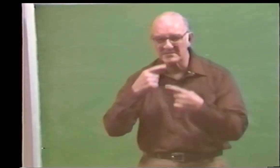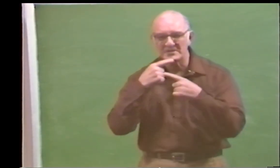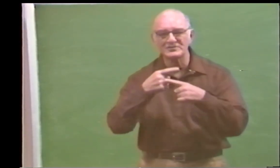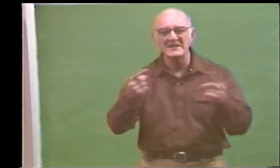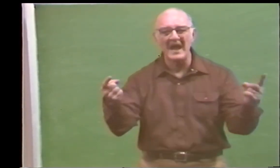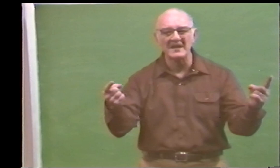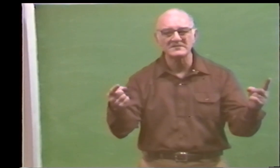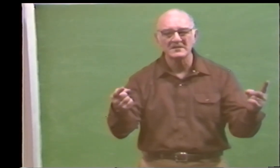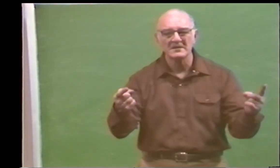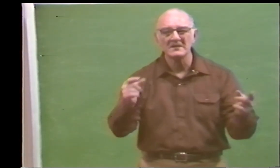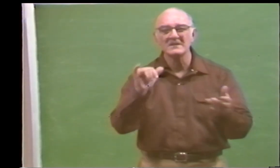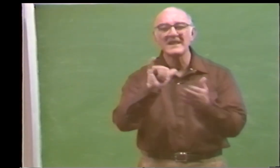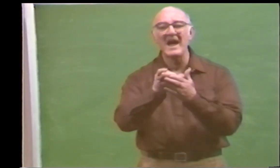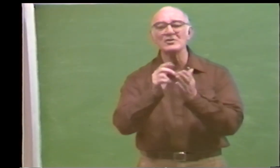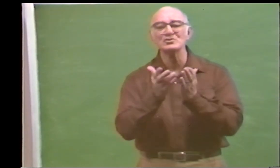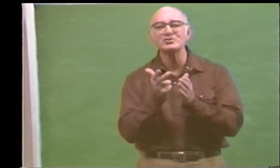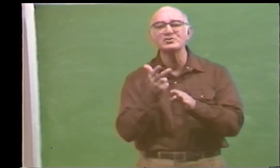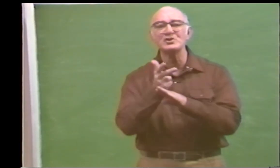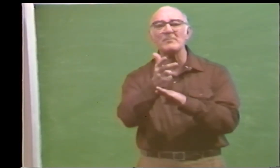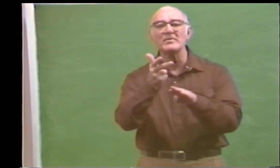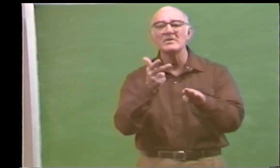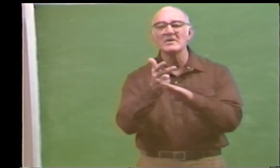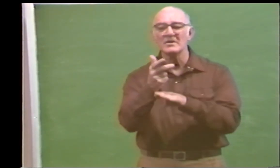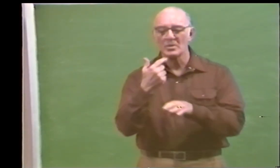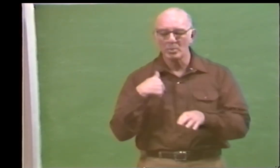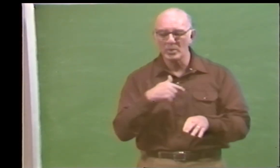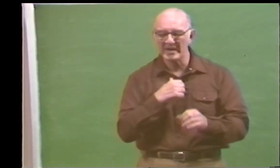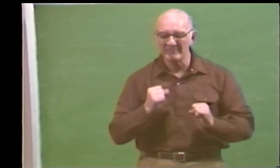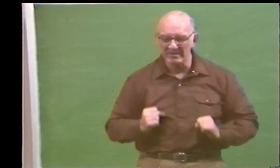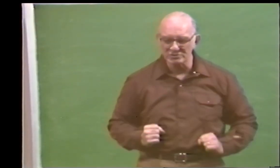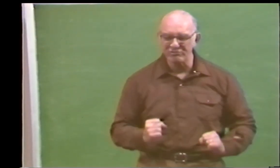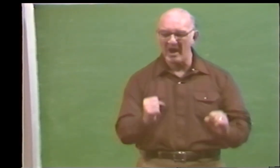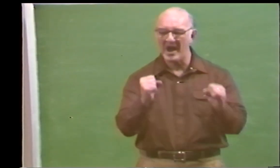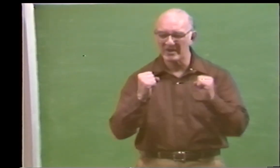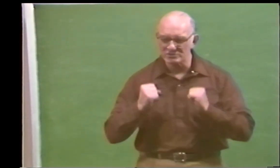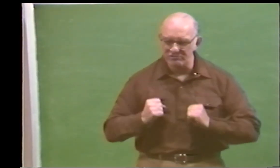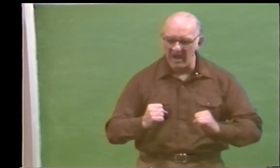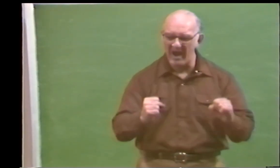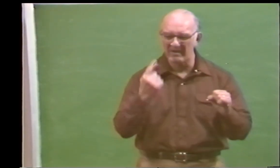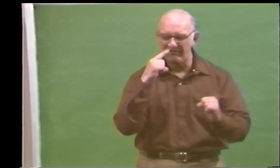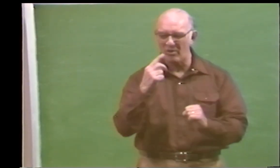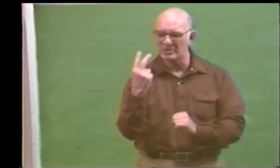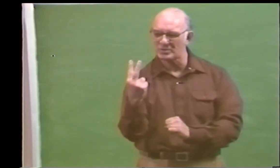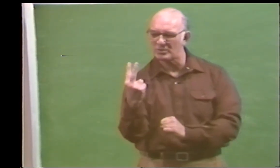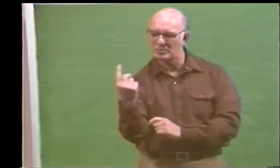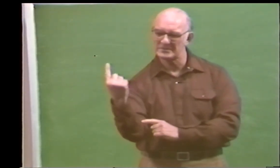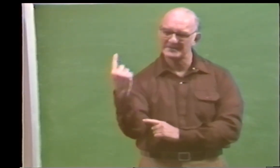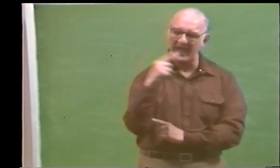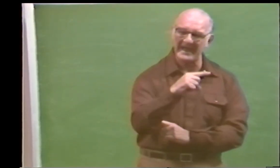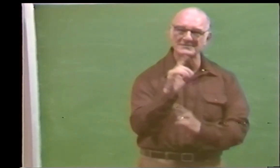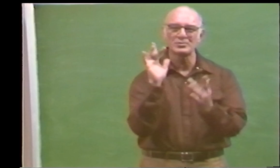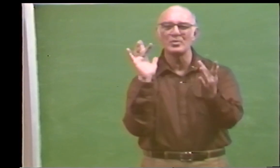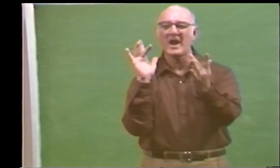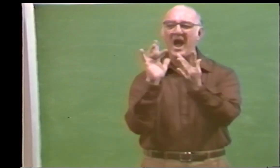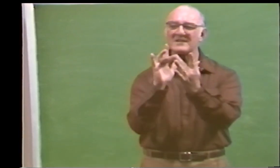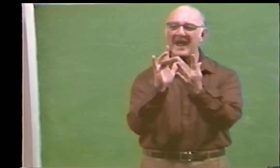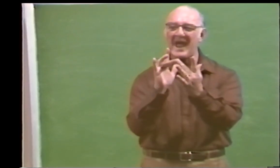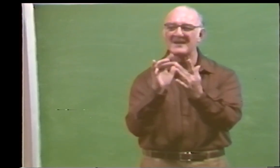message saved. That ship we've been trying for 2 days to contact,